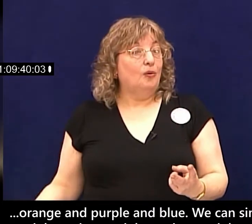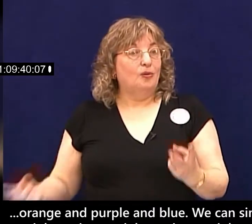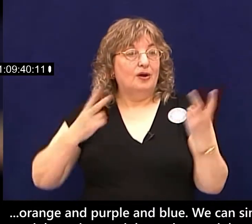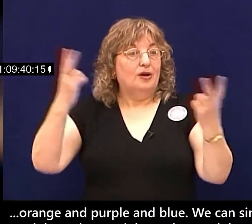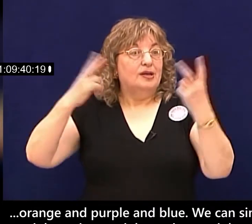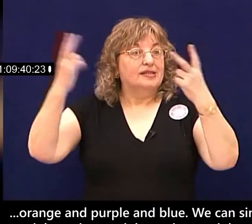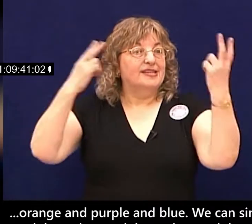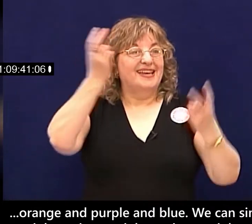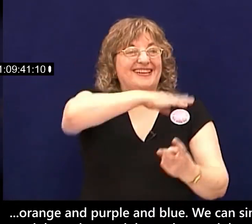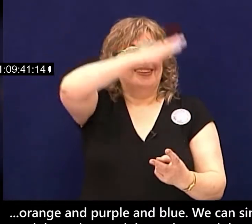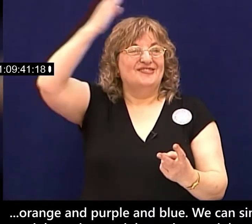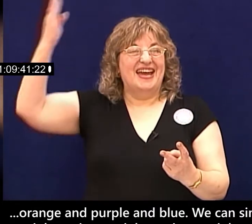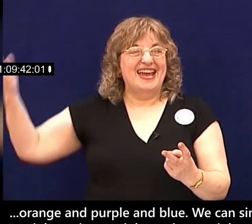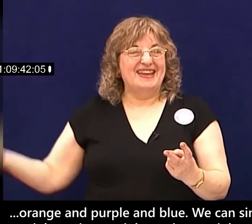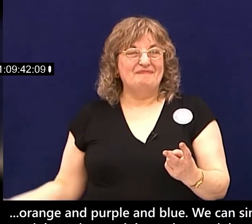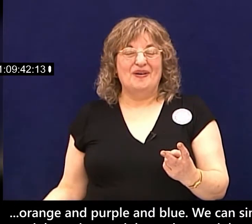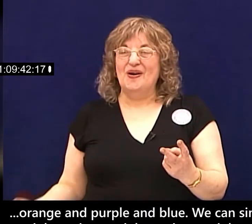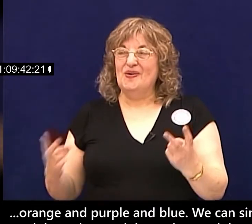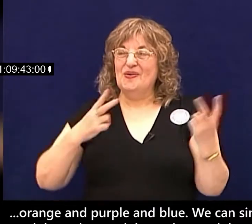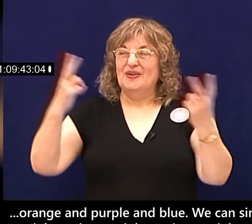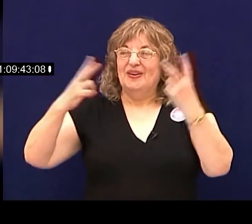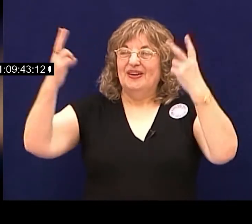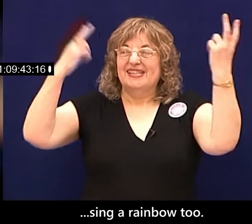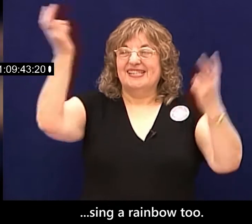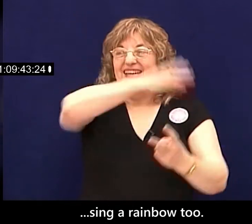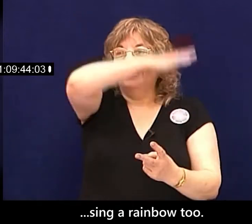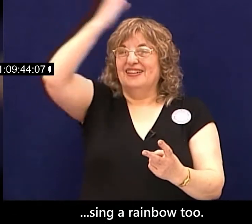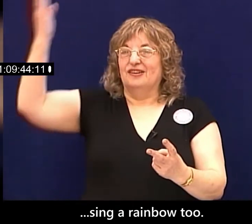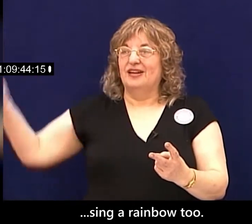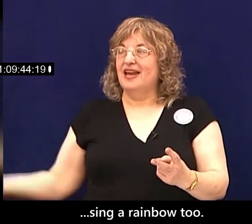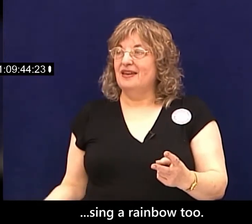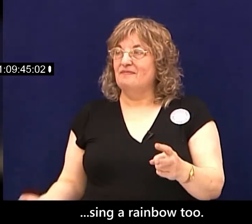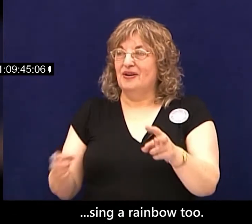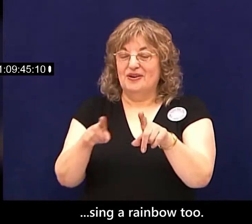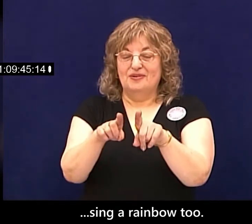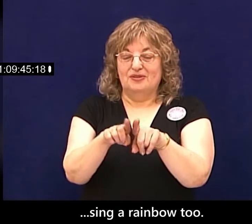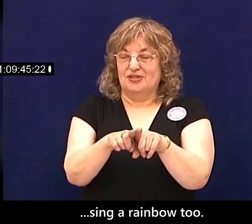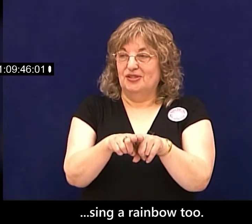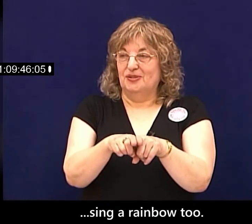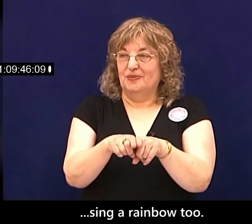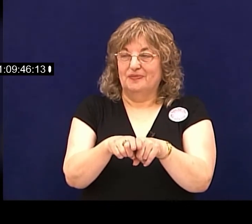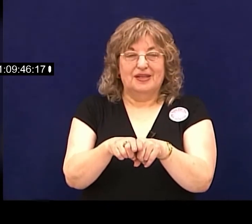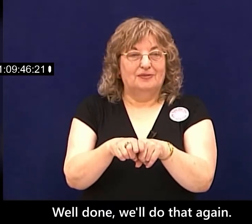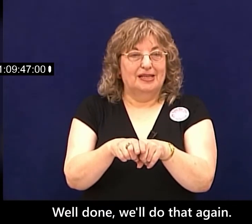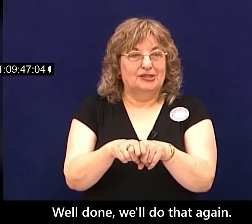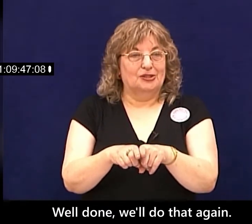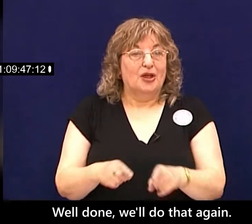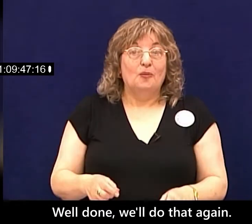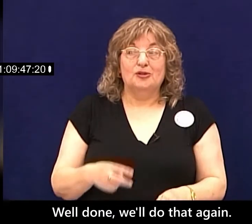rainbow, sing a rainbow, sing a rainbow too. Well done. We'll do